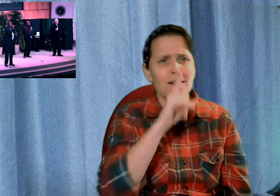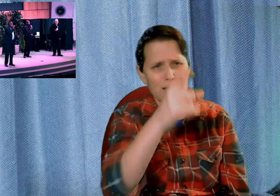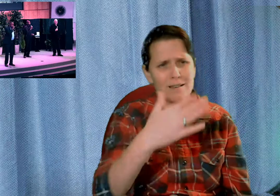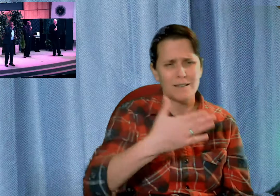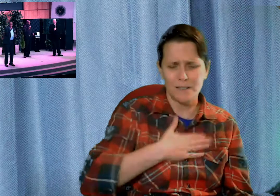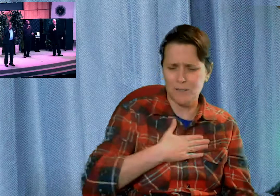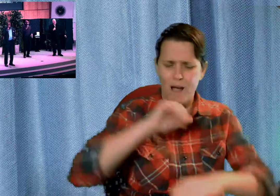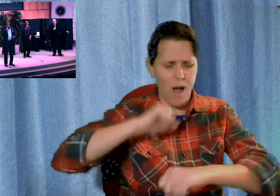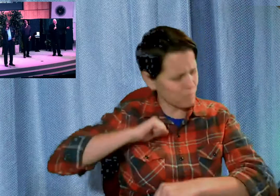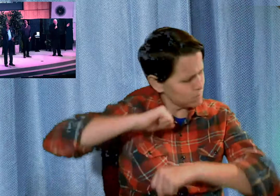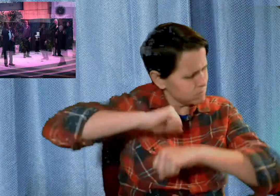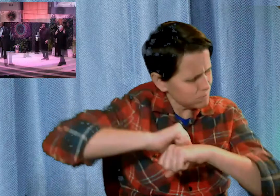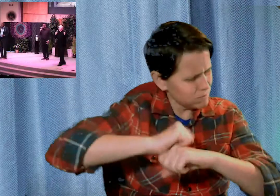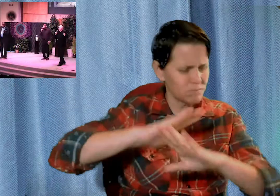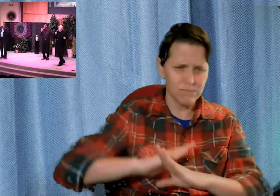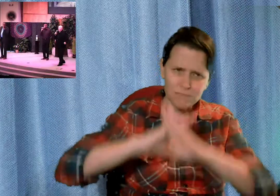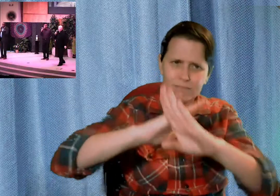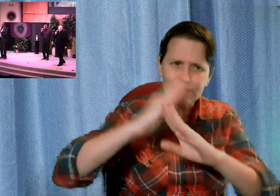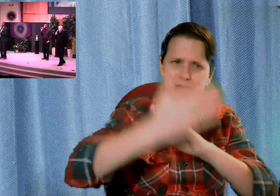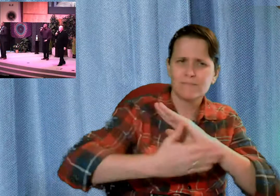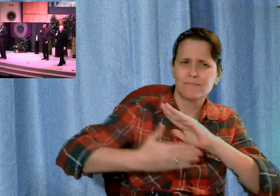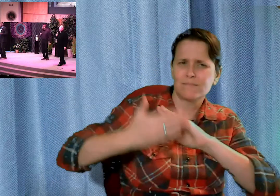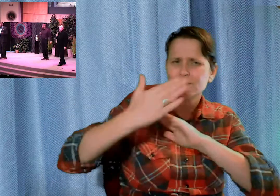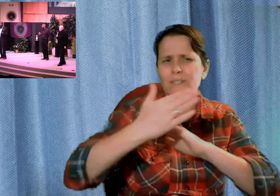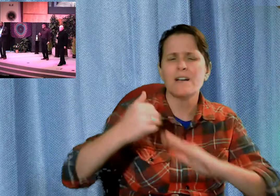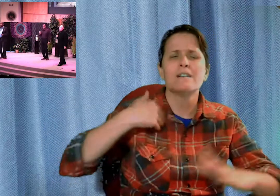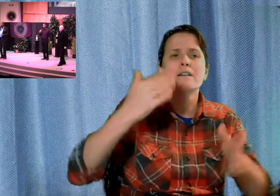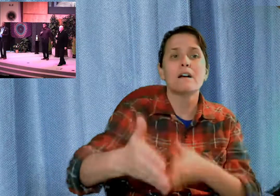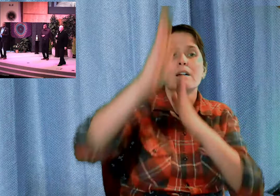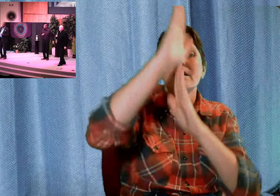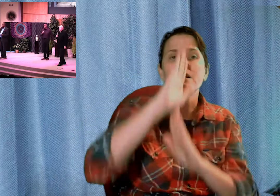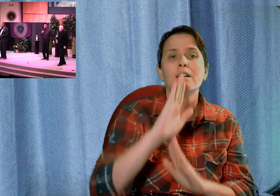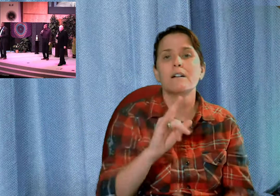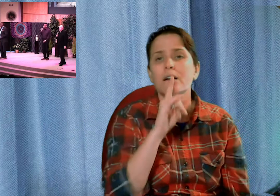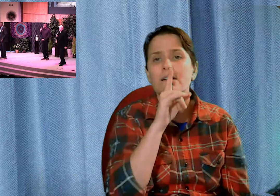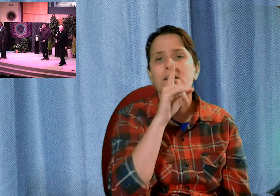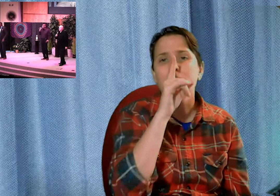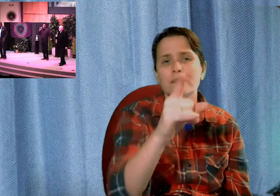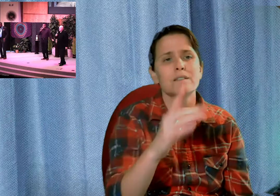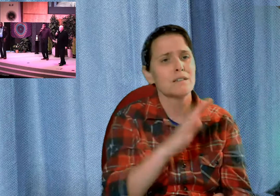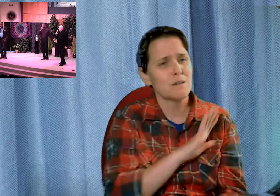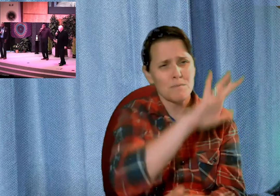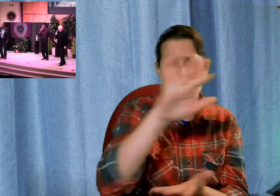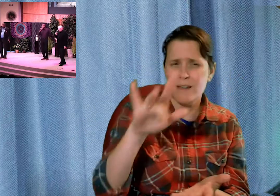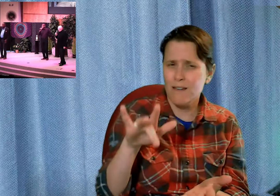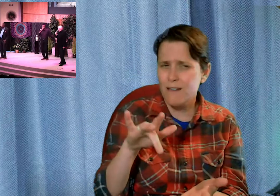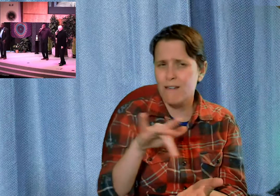rock, yes, he is my shield. God is the wheel in the middle of a